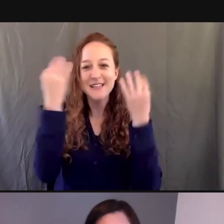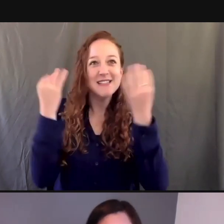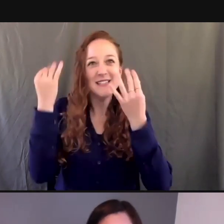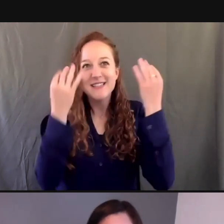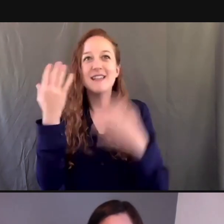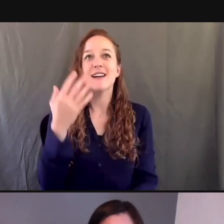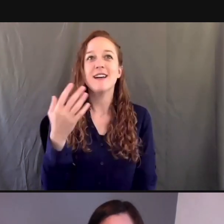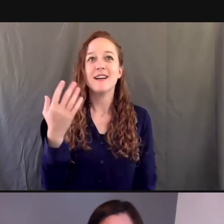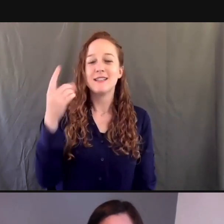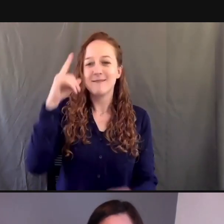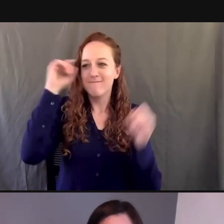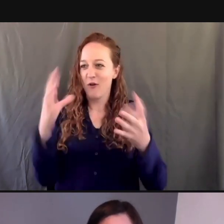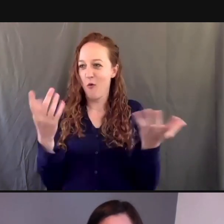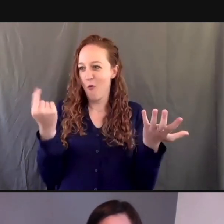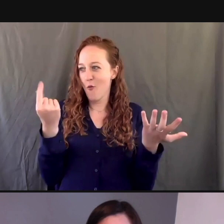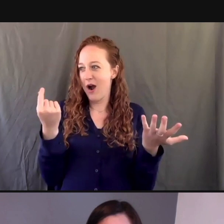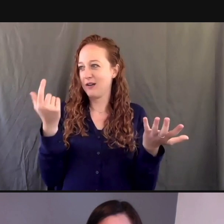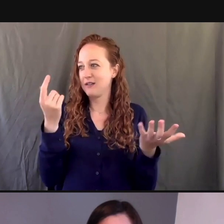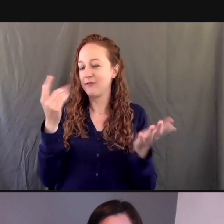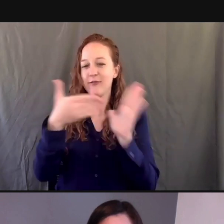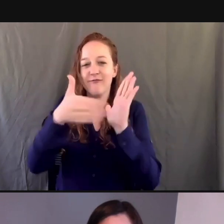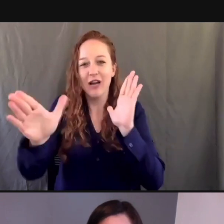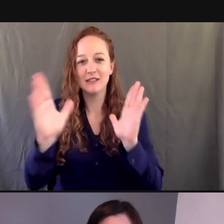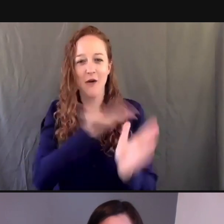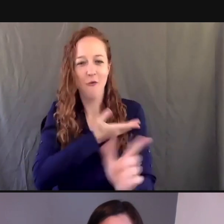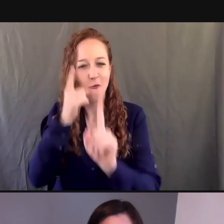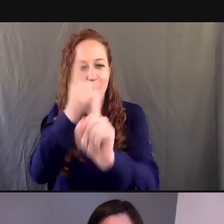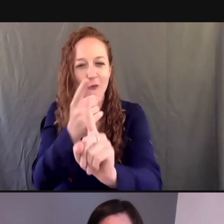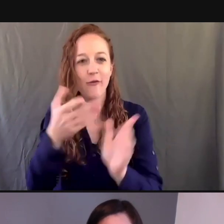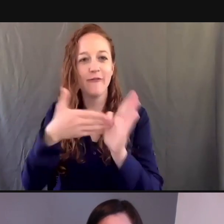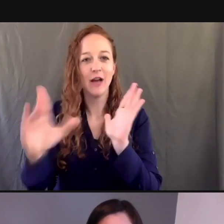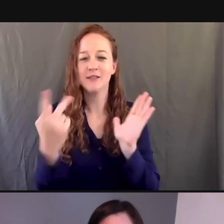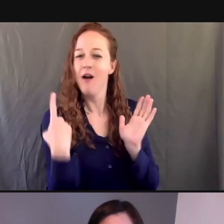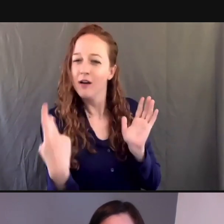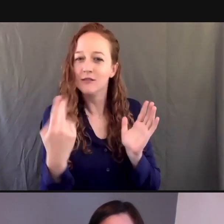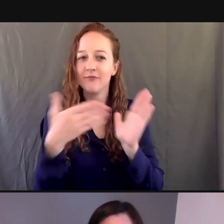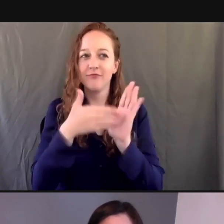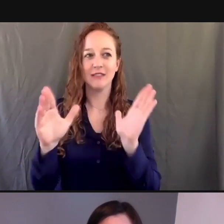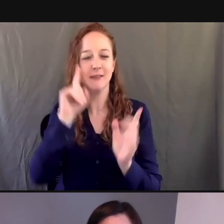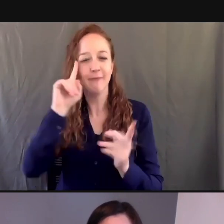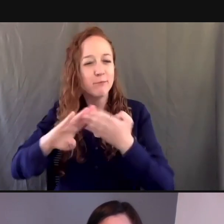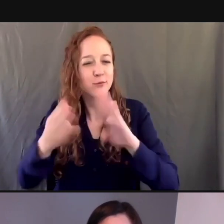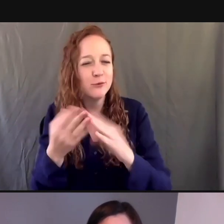of 2018, we had gone,